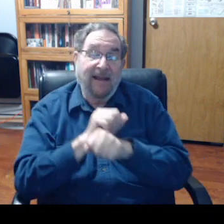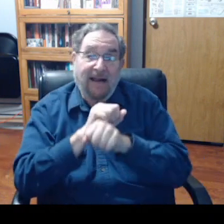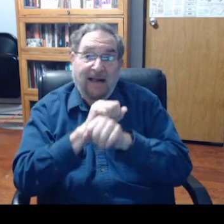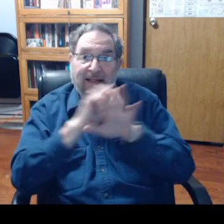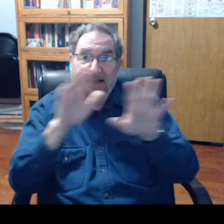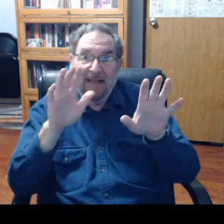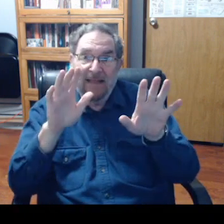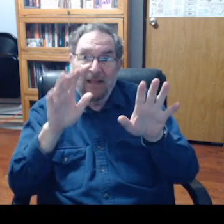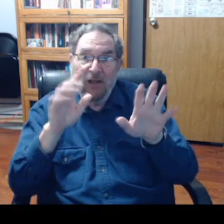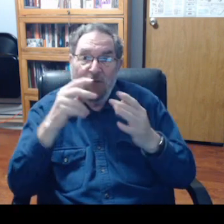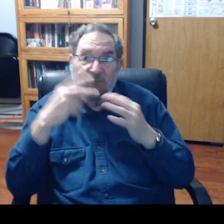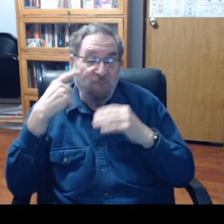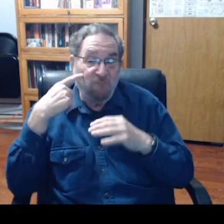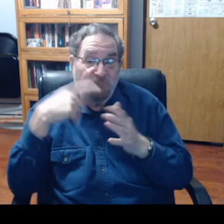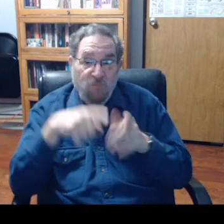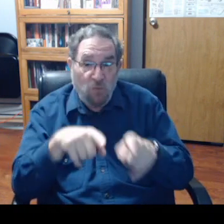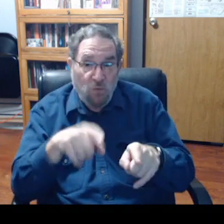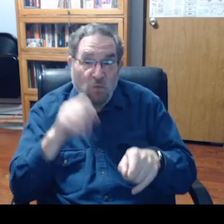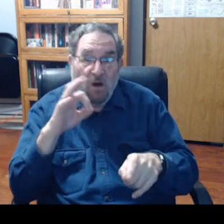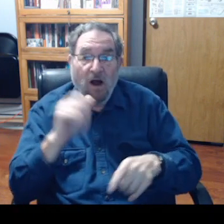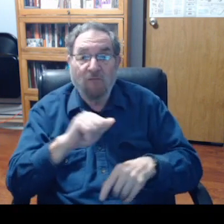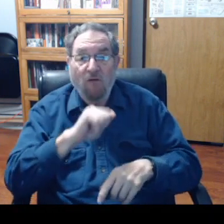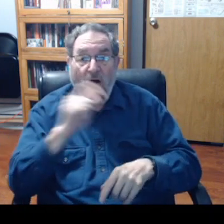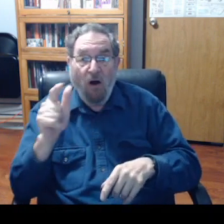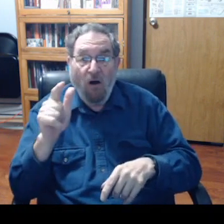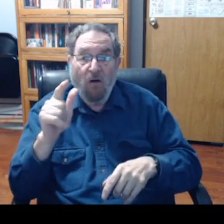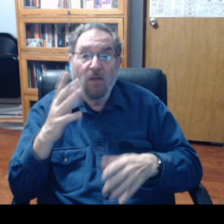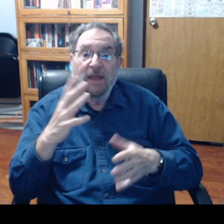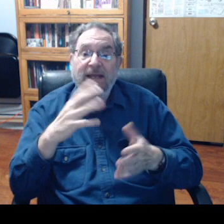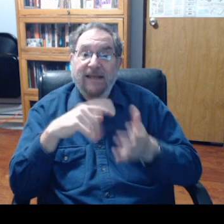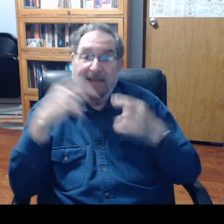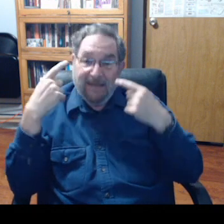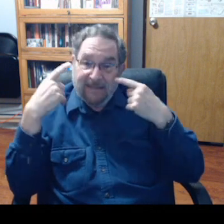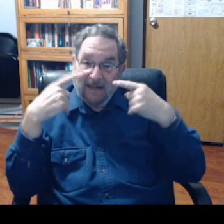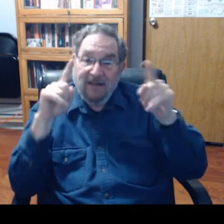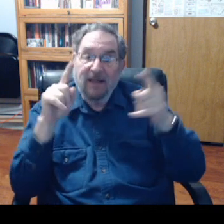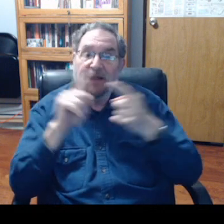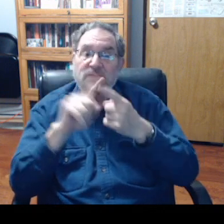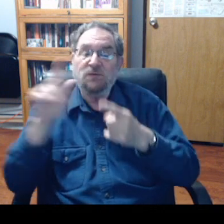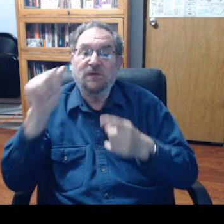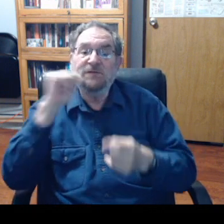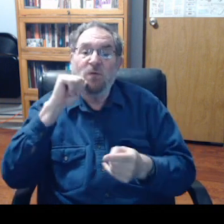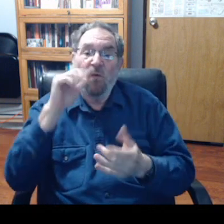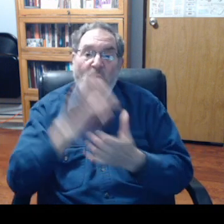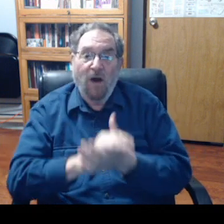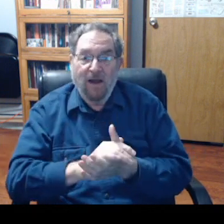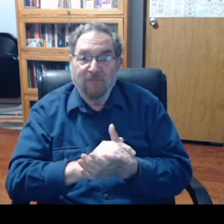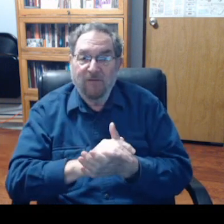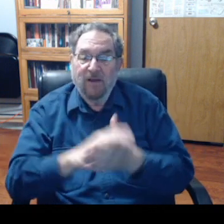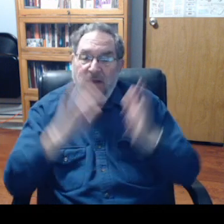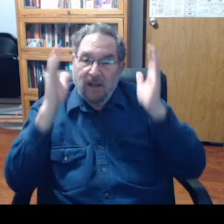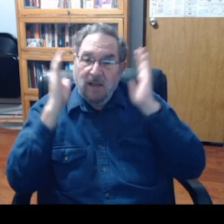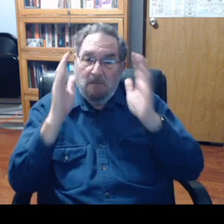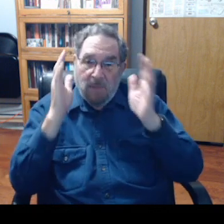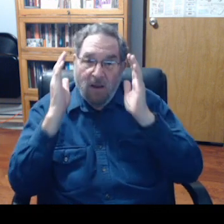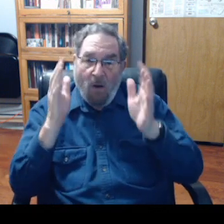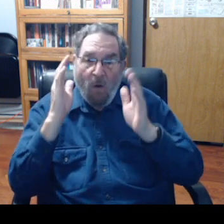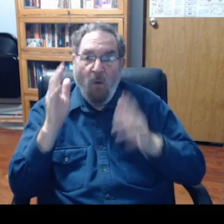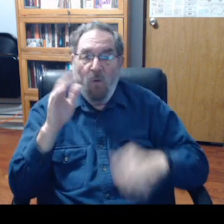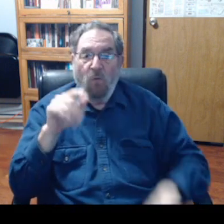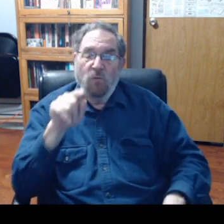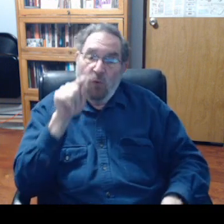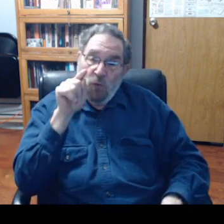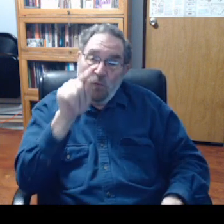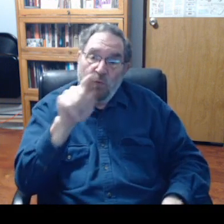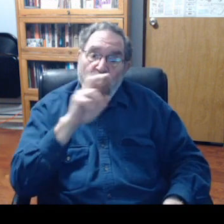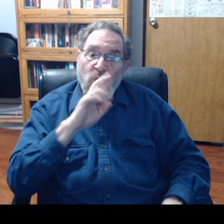and in clear view of all, he declared to his wife,